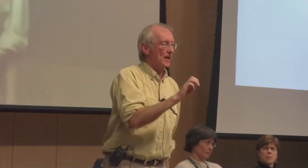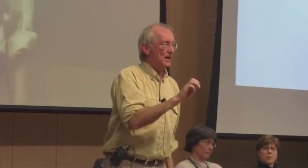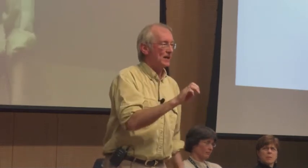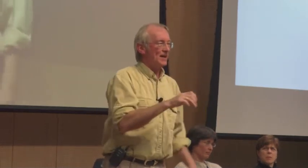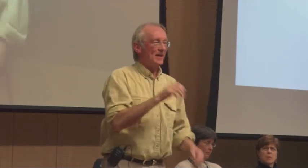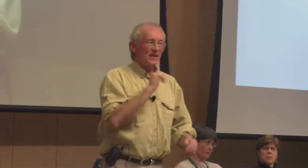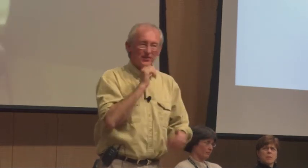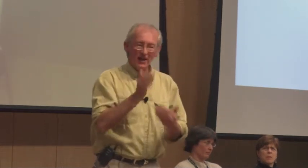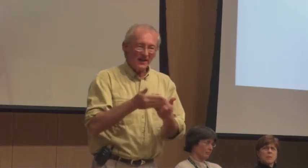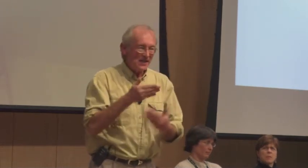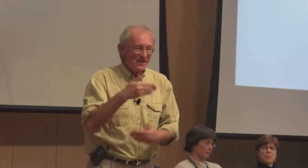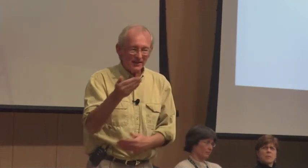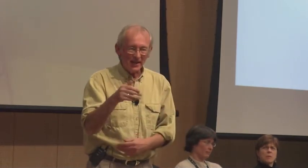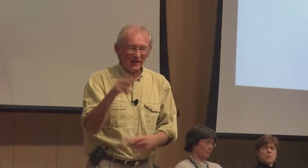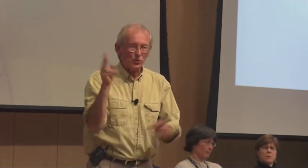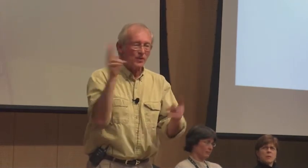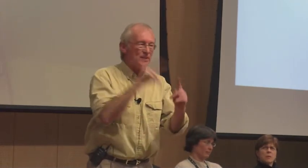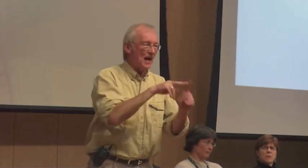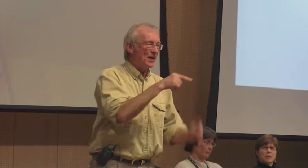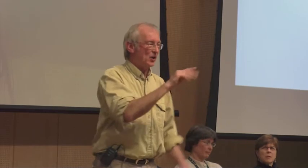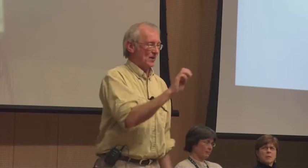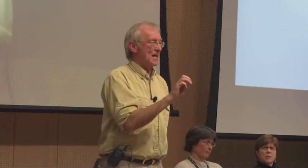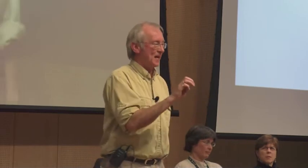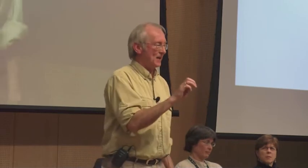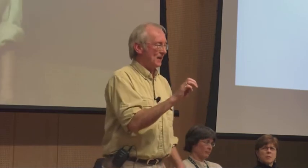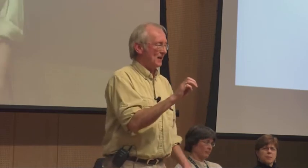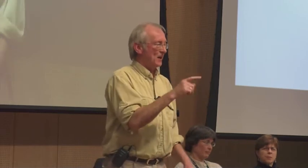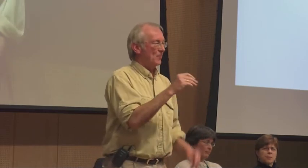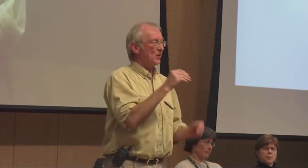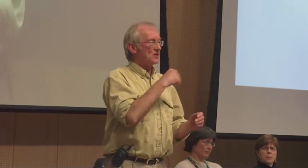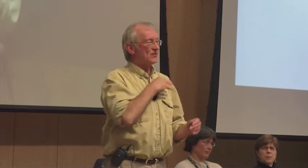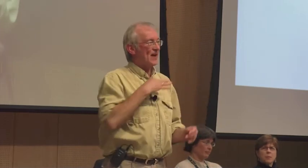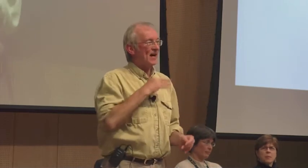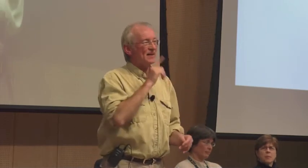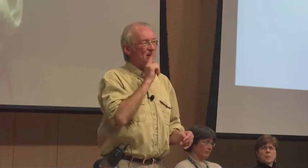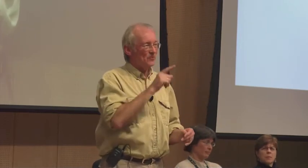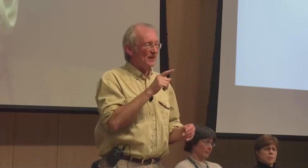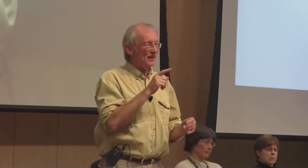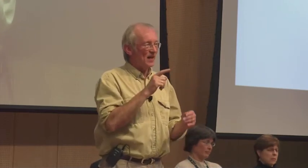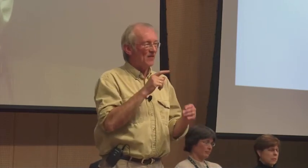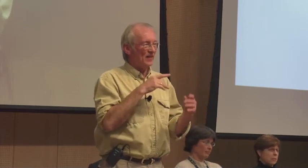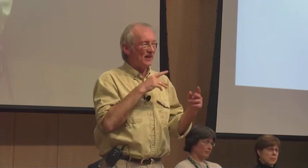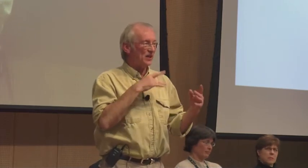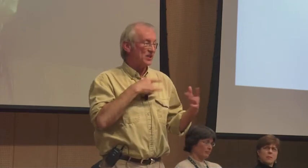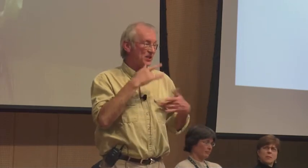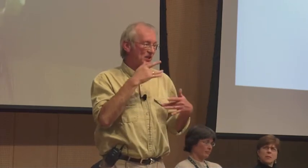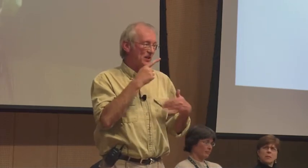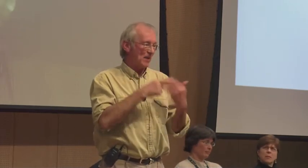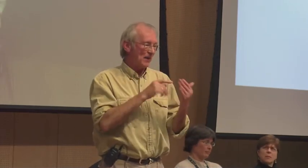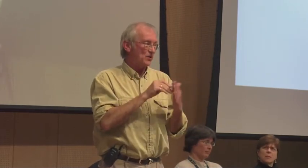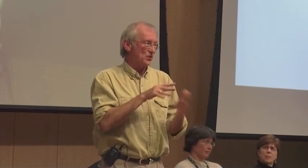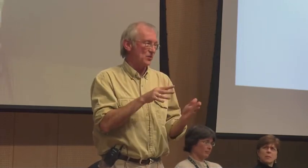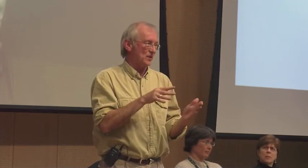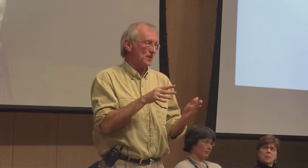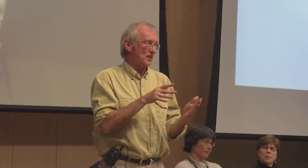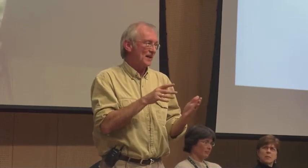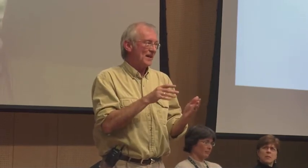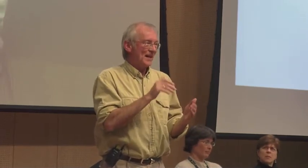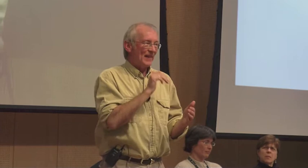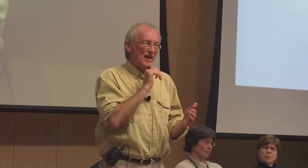grade. It's not an easy thing to assign a grade because the faculty really are very concerned about the students. They